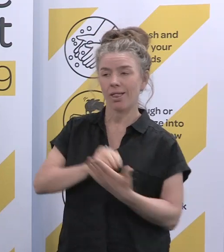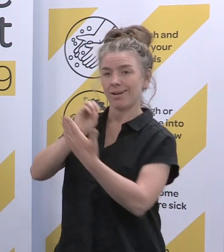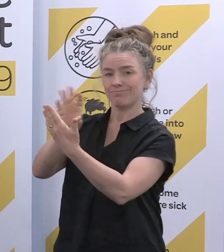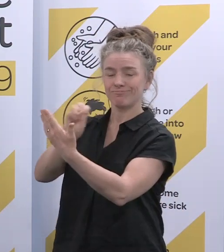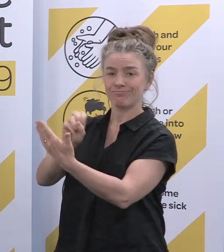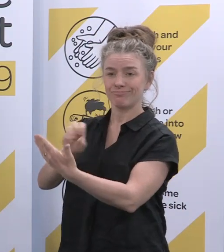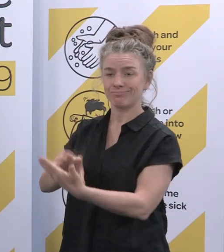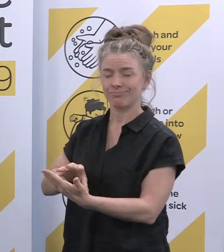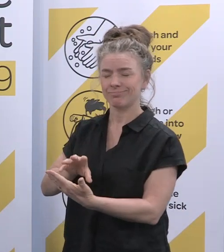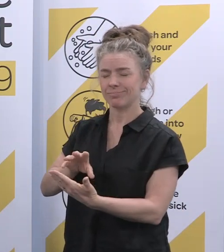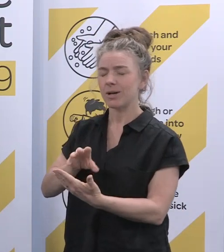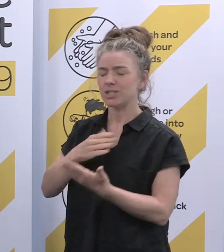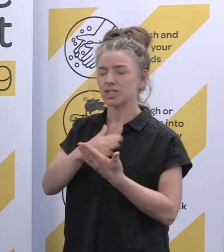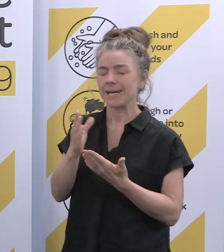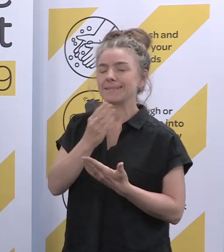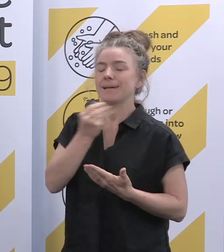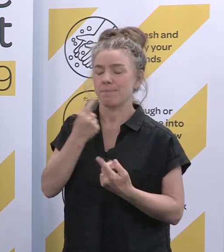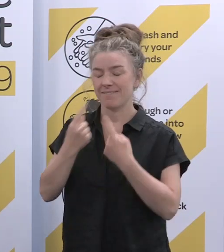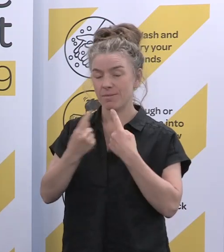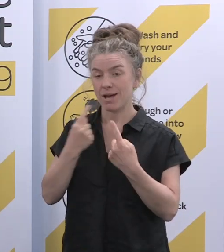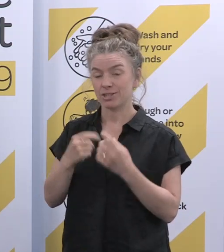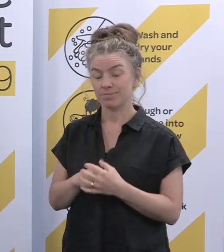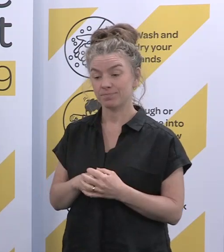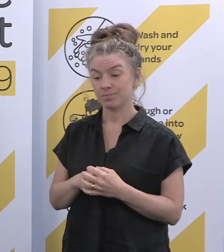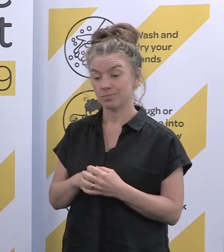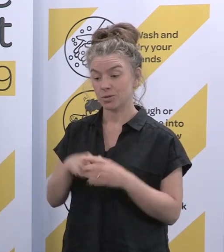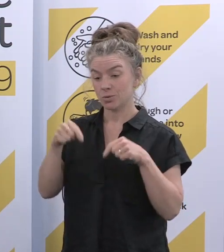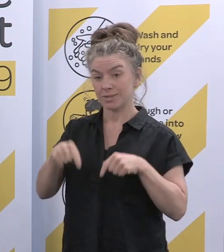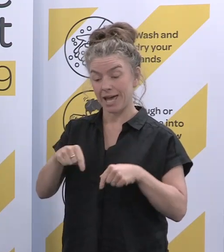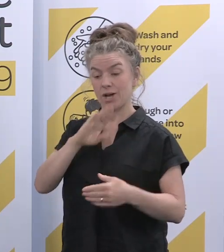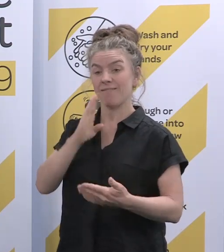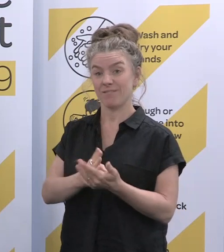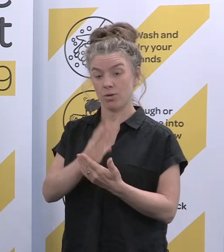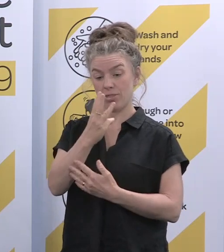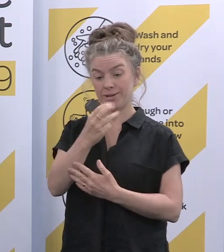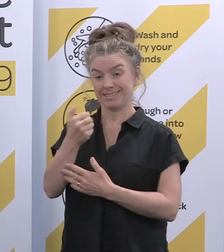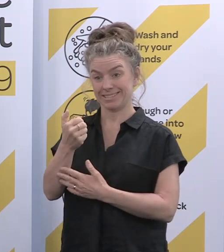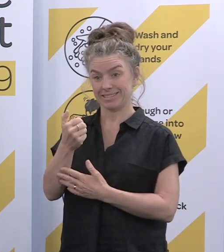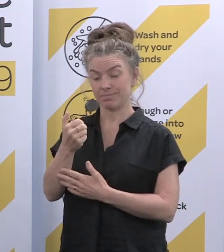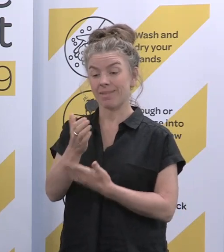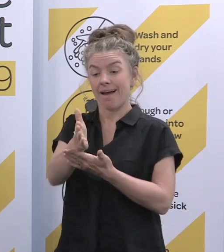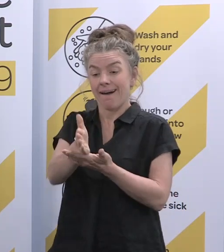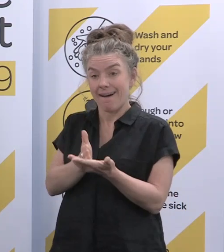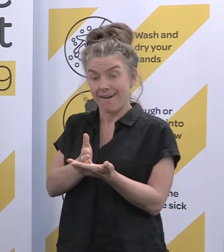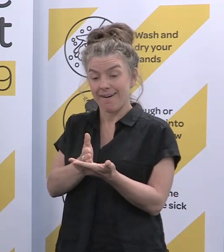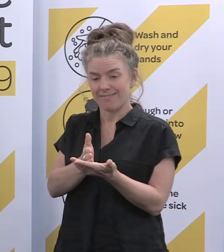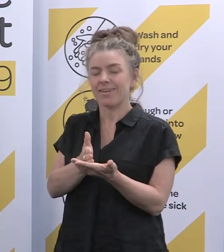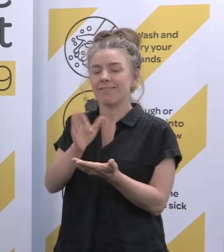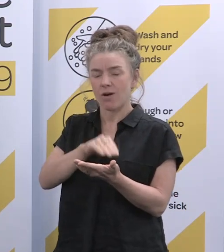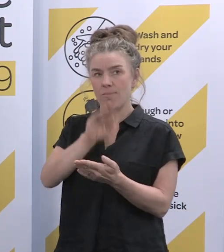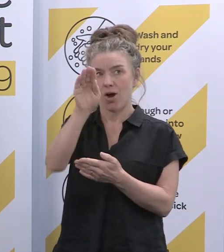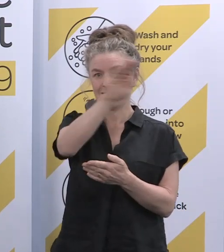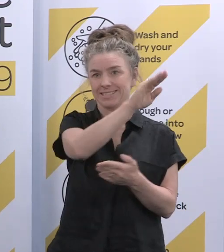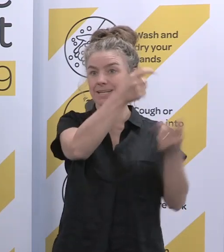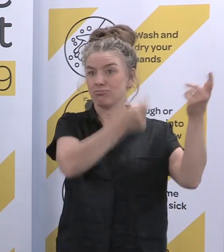But I can give you the following information. Of the cases today, over half are directly related to overseas travel.